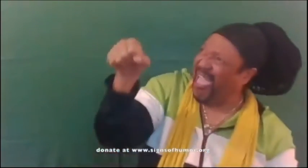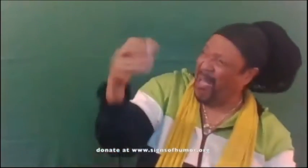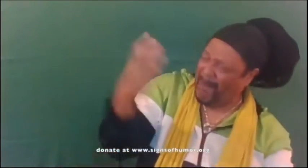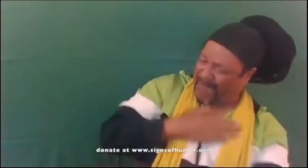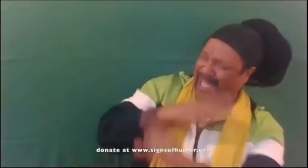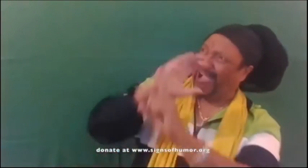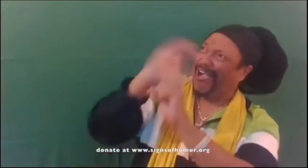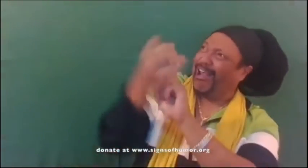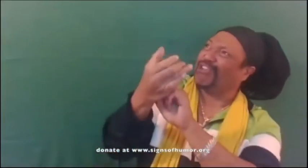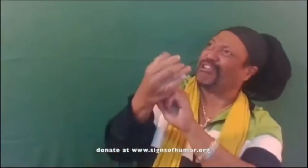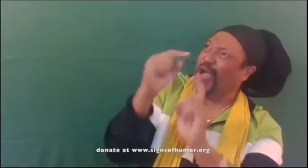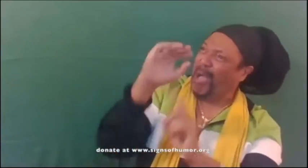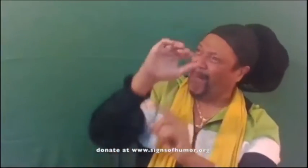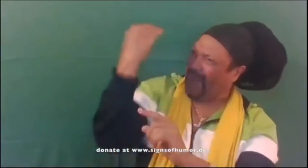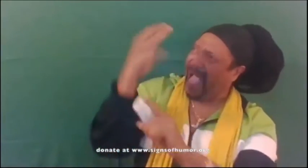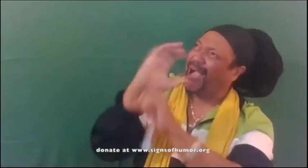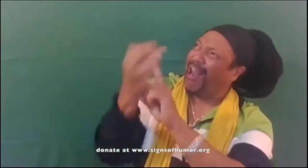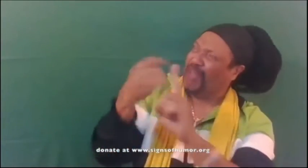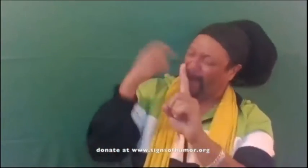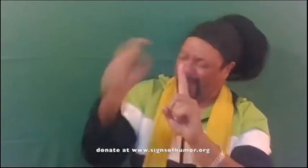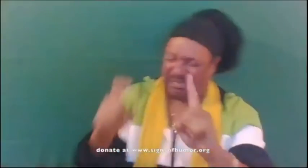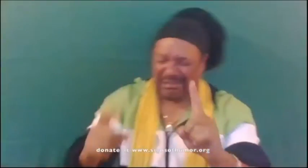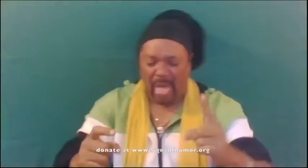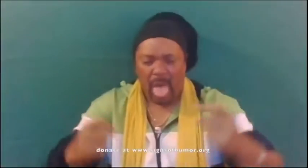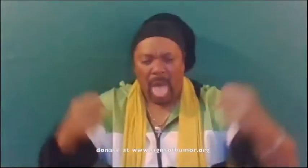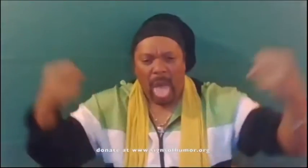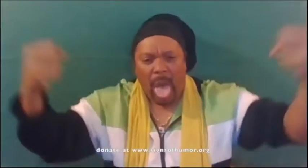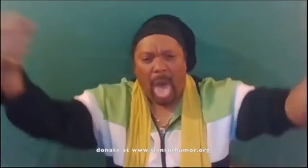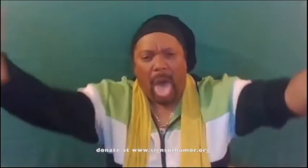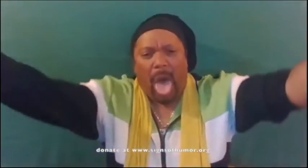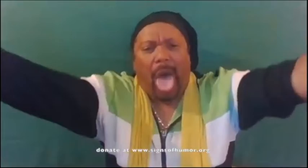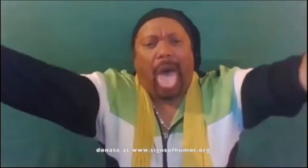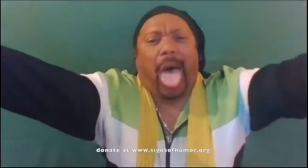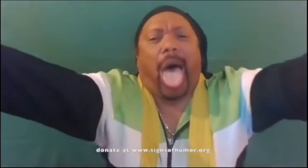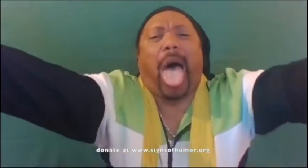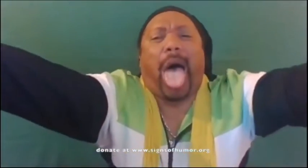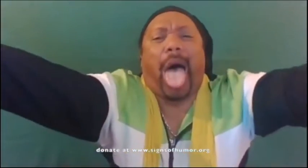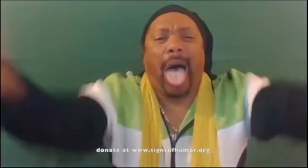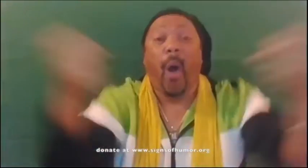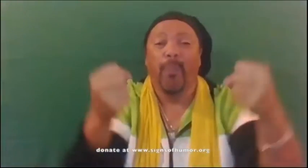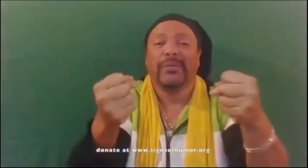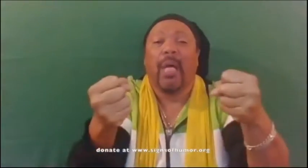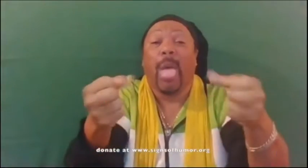of the box? Yeah, I do. It's my culture, baby. I do this. Black, baby. I thought you knew it's all about Wakanda.